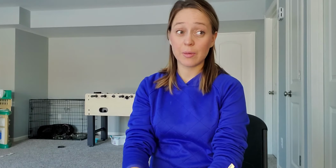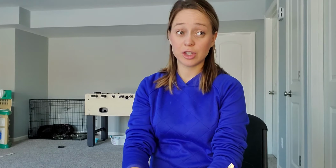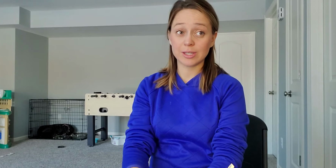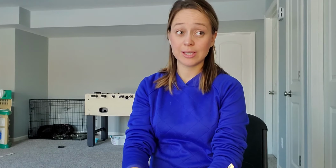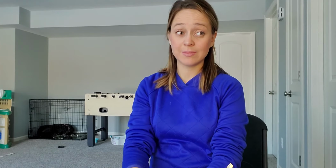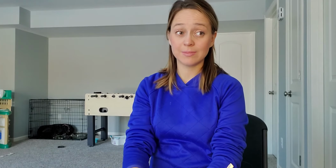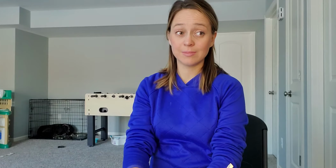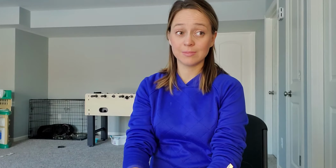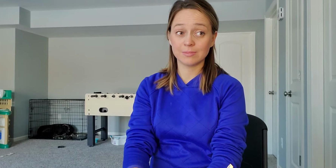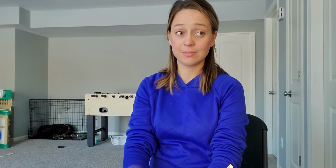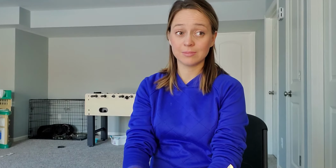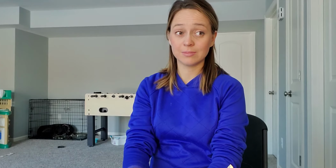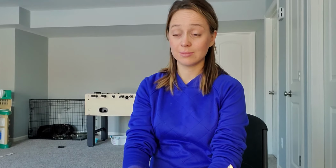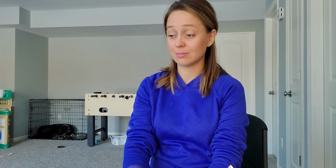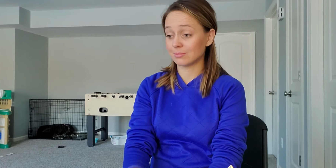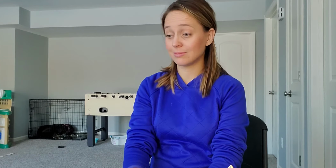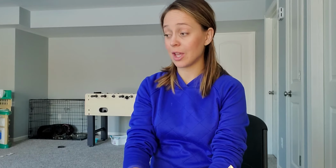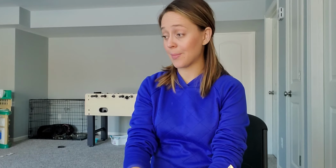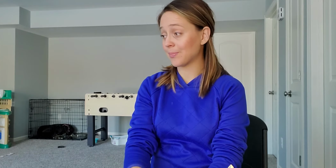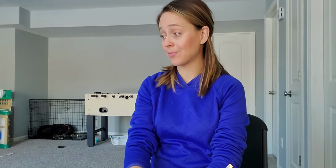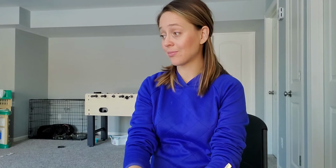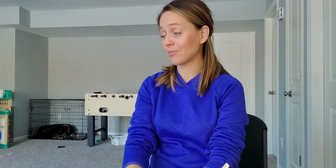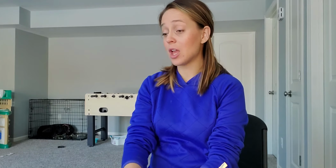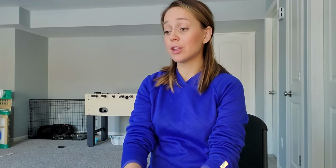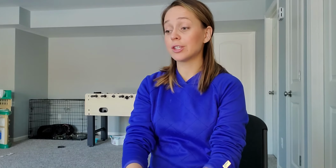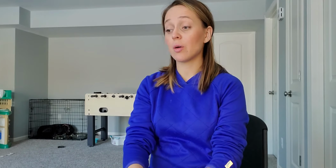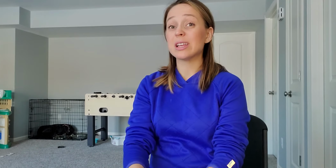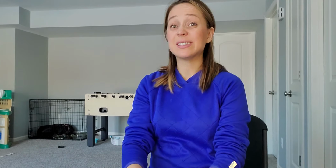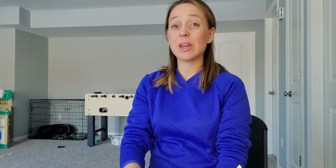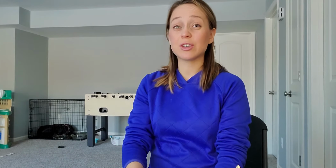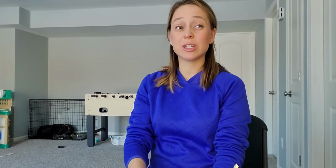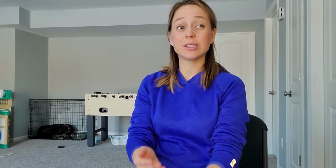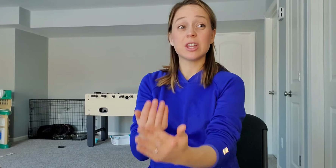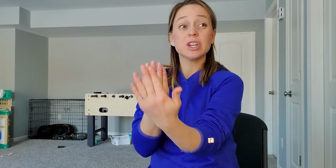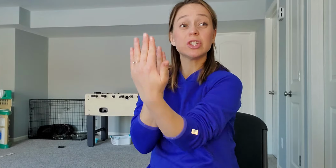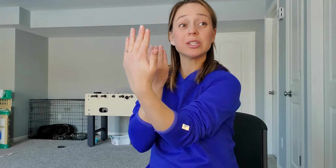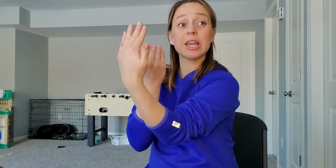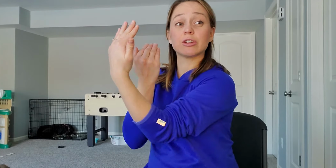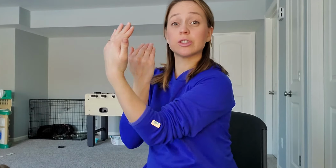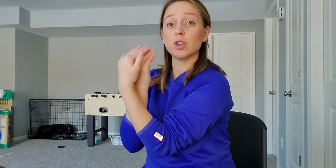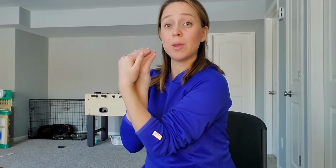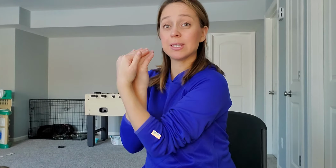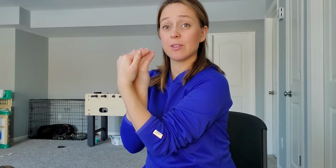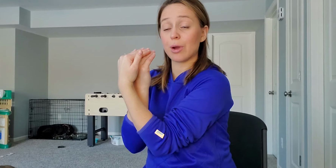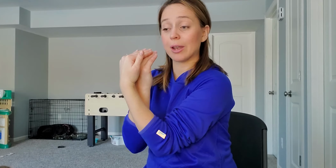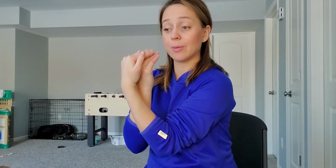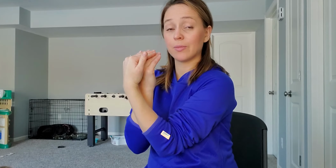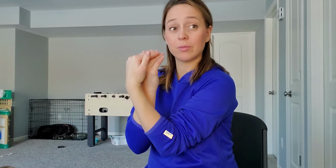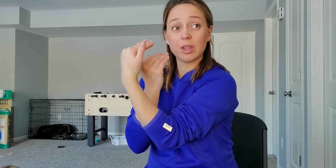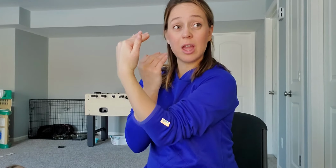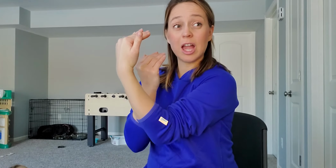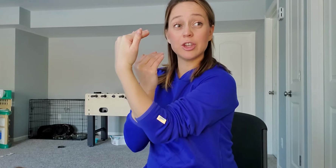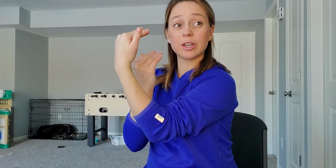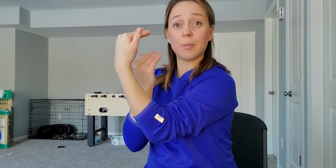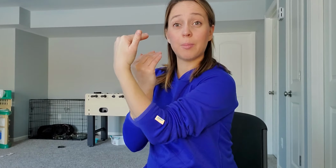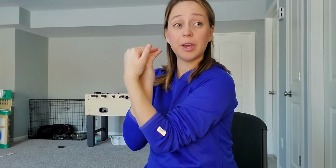sandwiches? Mm-hmm. Yep. So, sandwiches. You're going to take your two pieces of bread, and you're going to put them